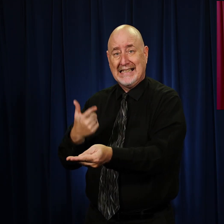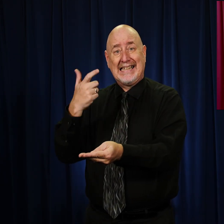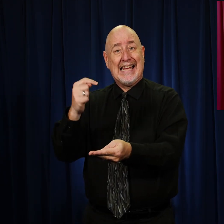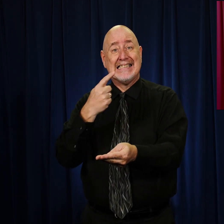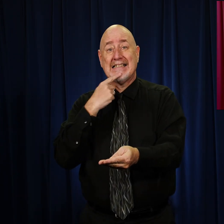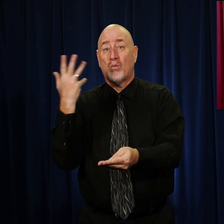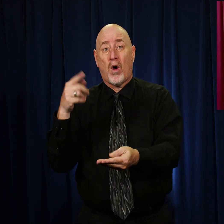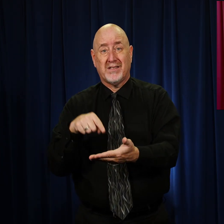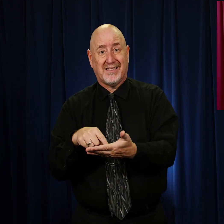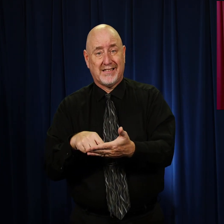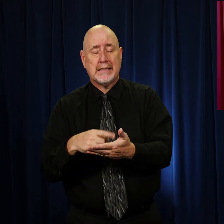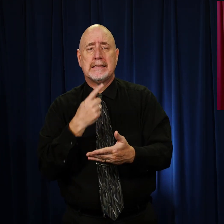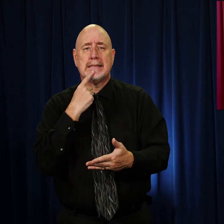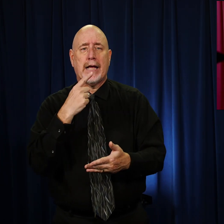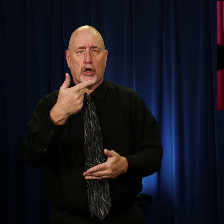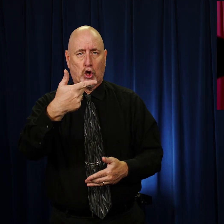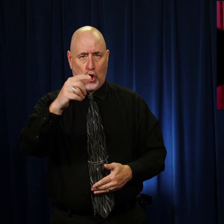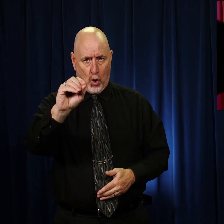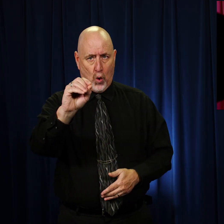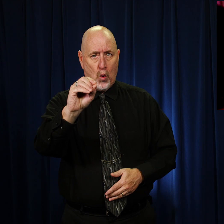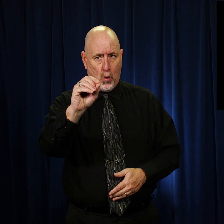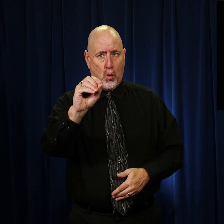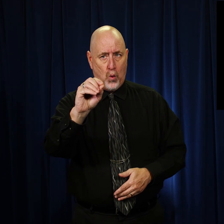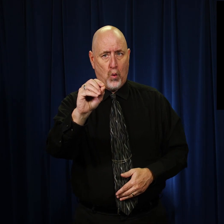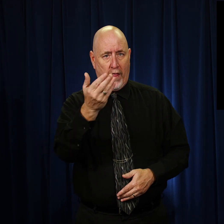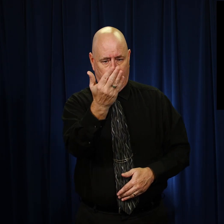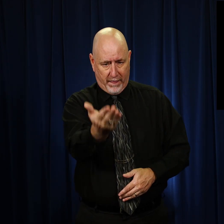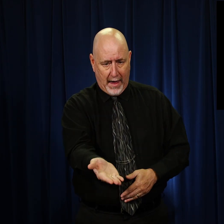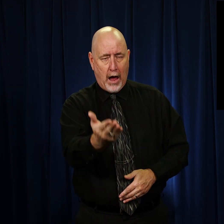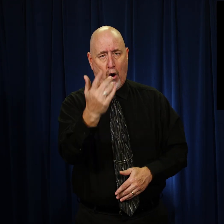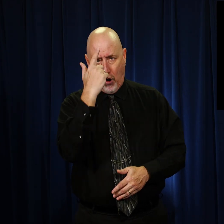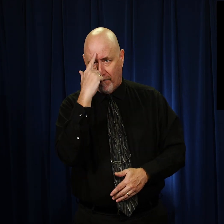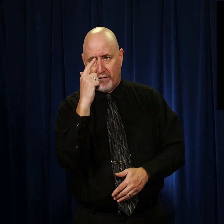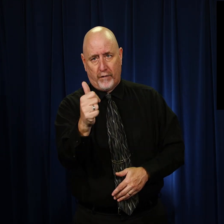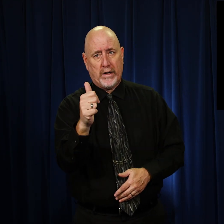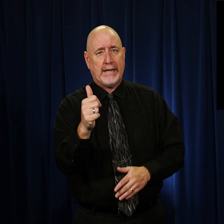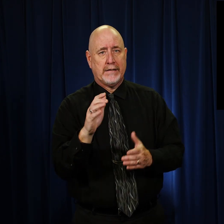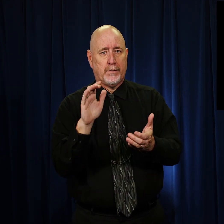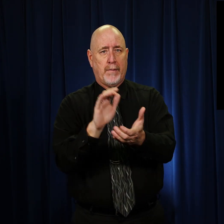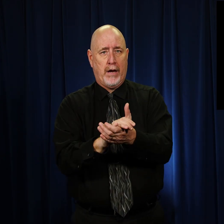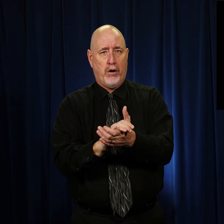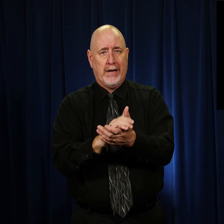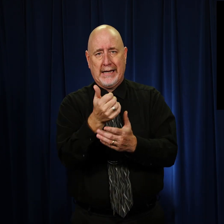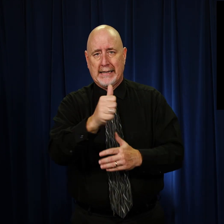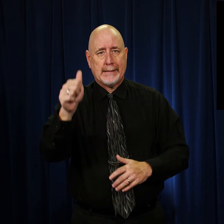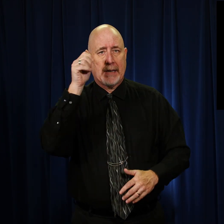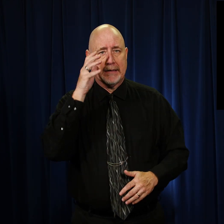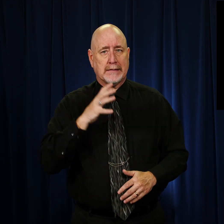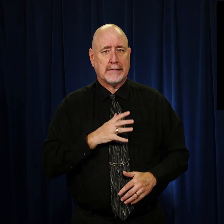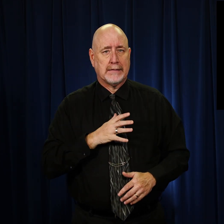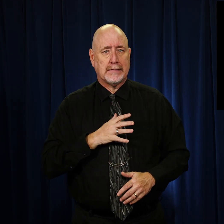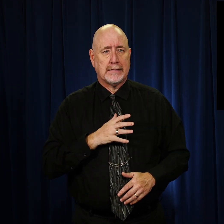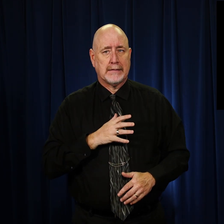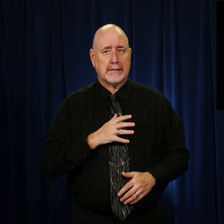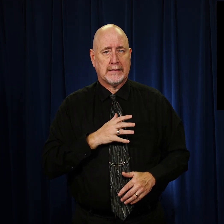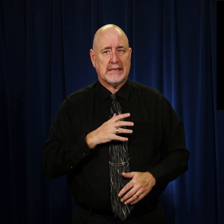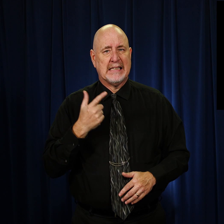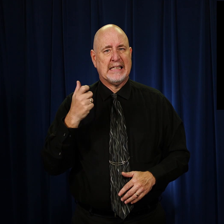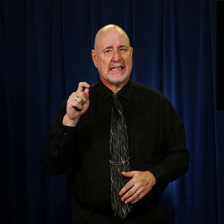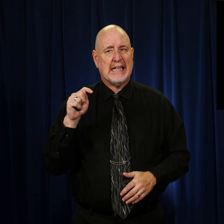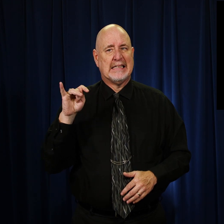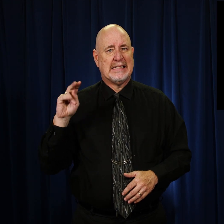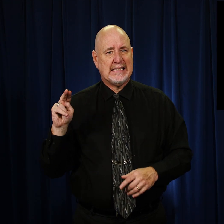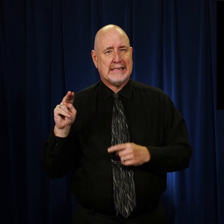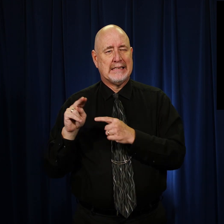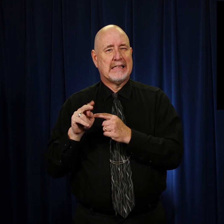get said. It said, go, thou art free to marry any man. And that's what